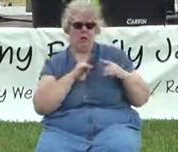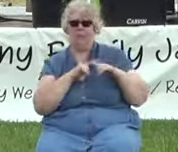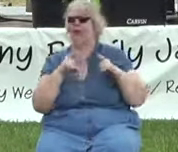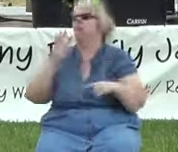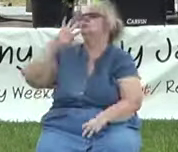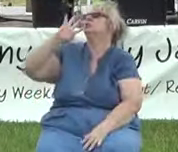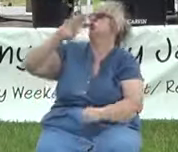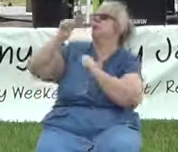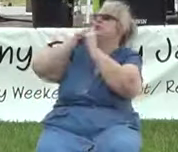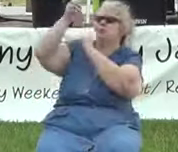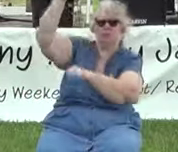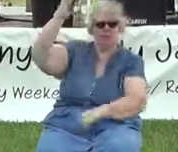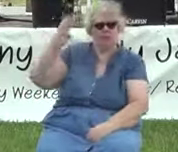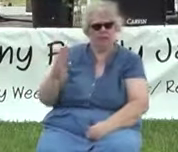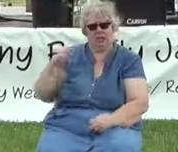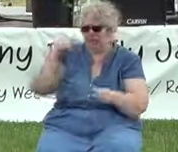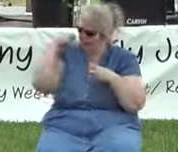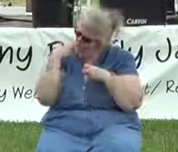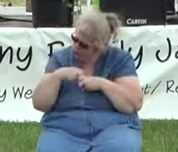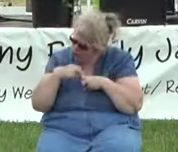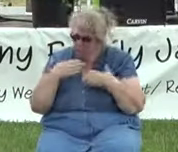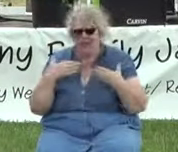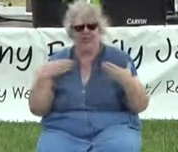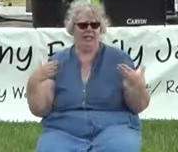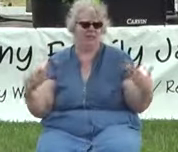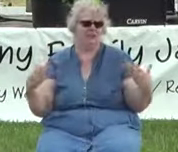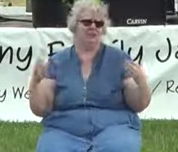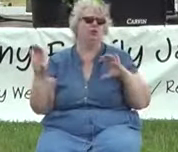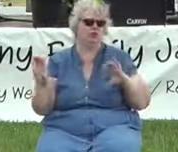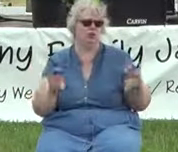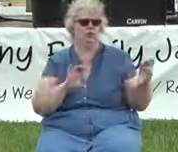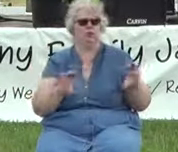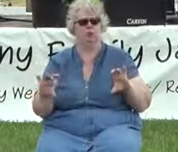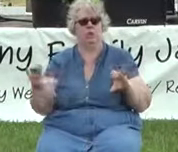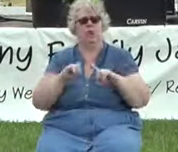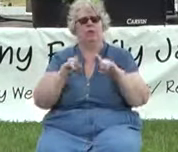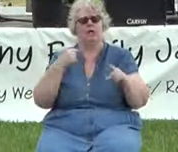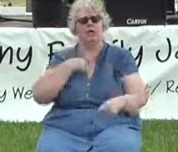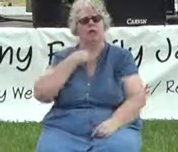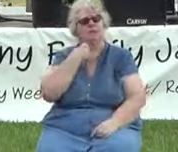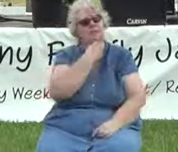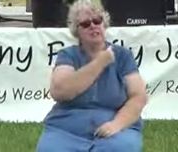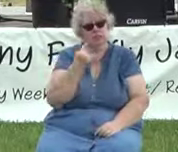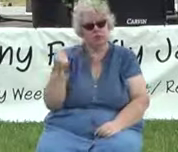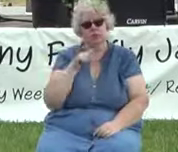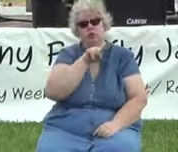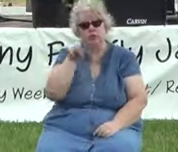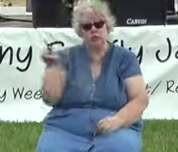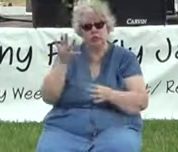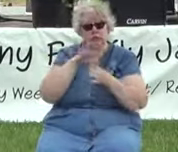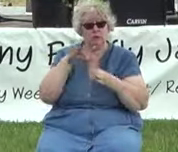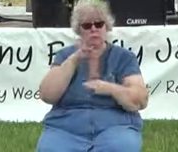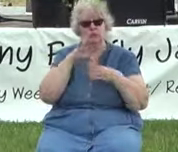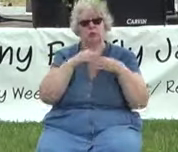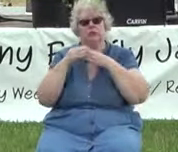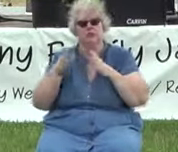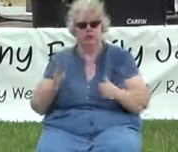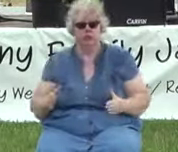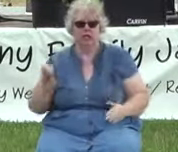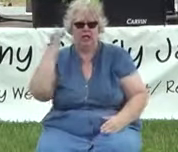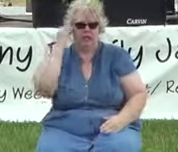God. And it's a hard thing to do, but I'm telling you, you are the spiritual leader of your home. And if you grab